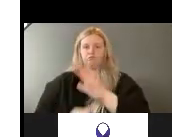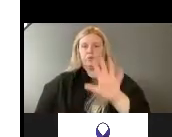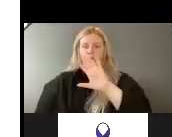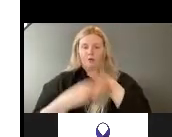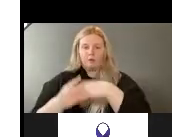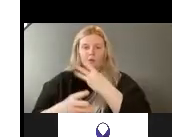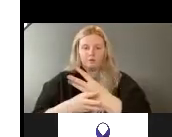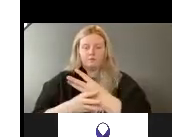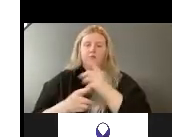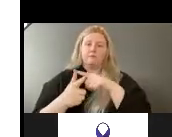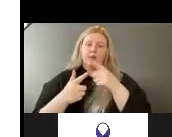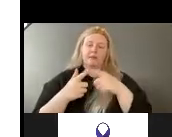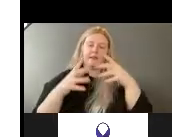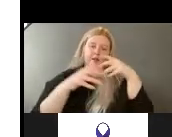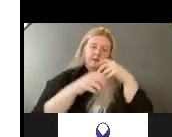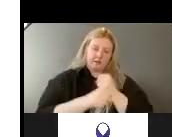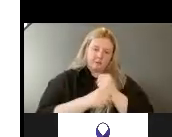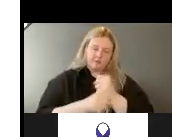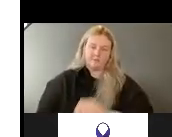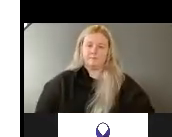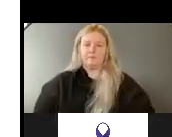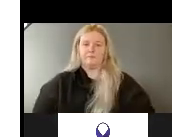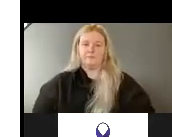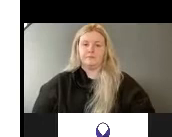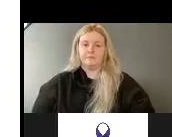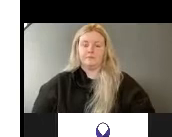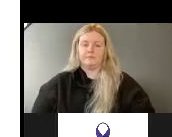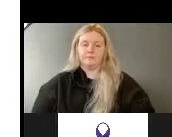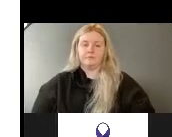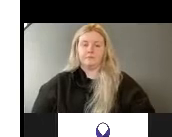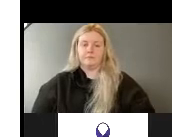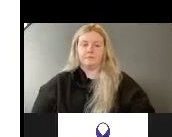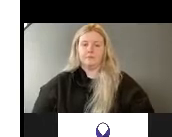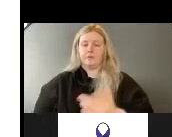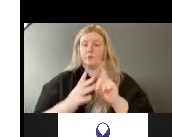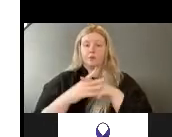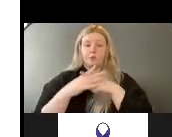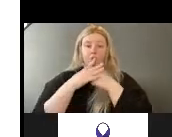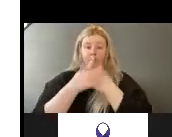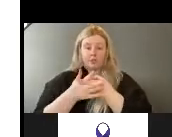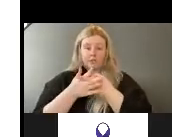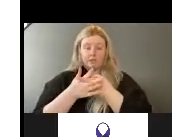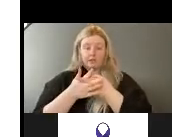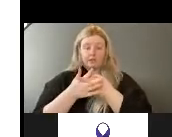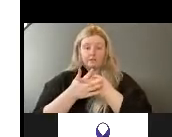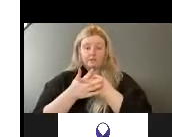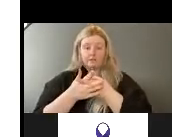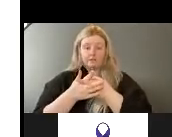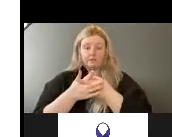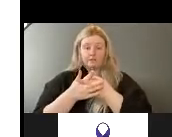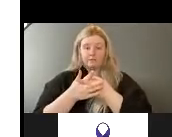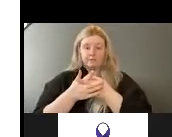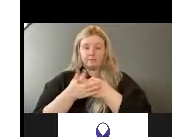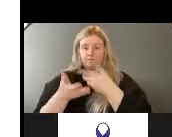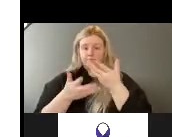the conclusion. So as we're starting the journey, there is the section about what